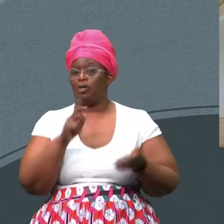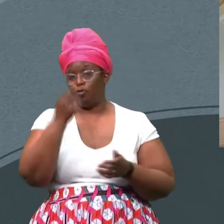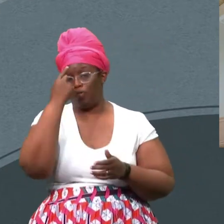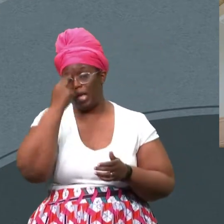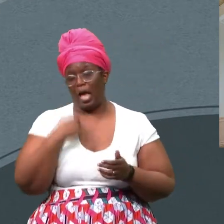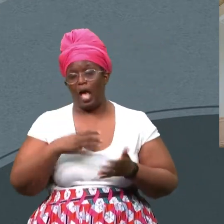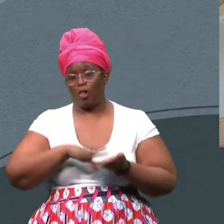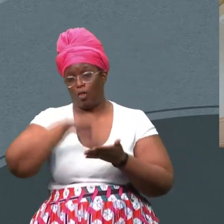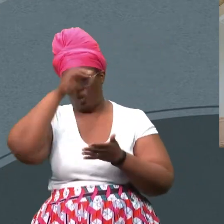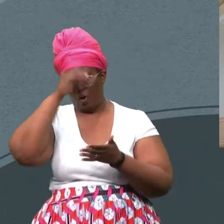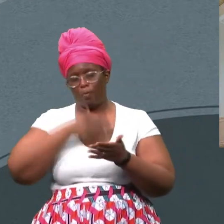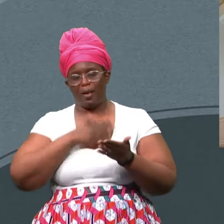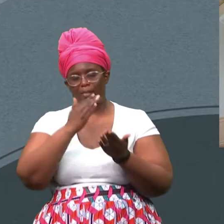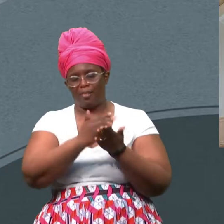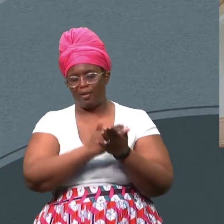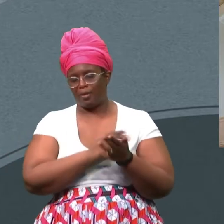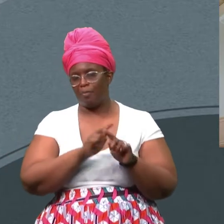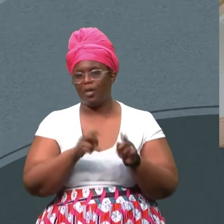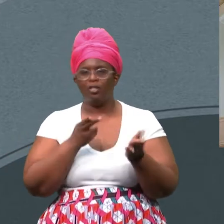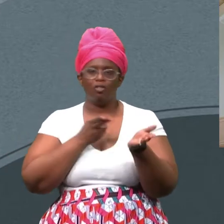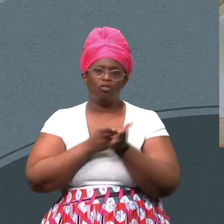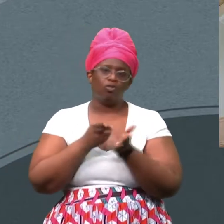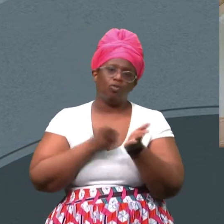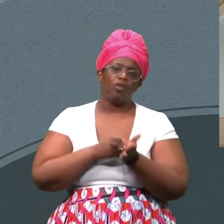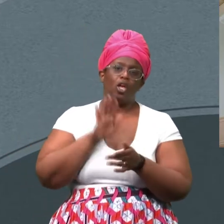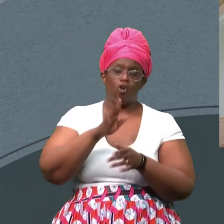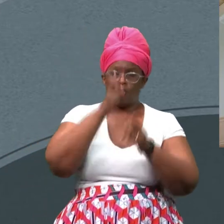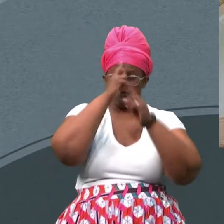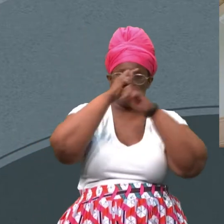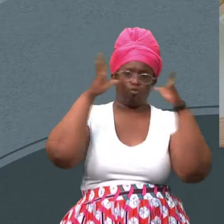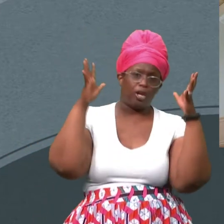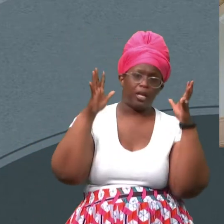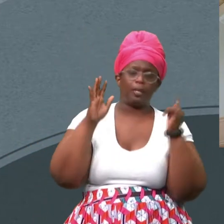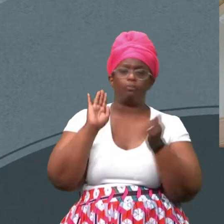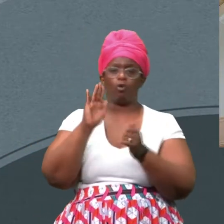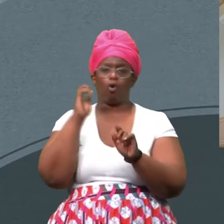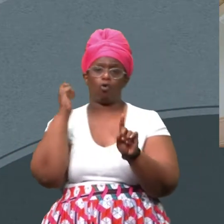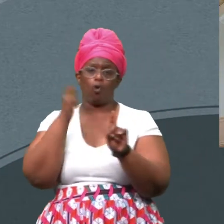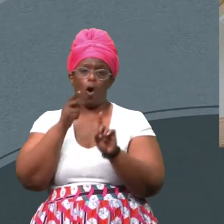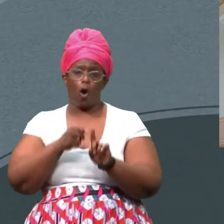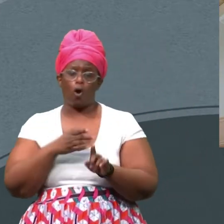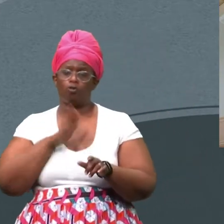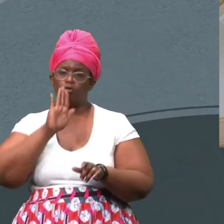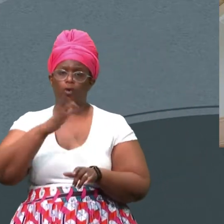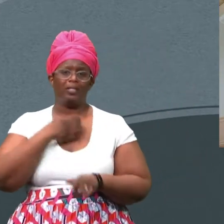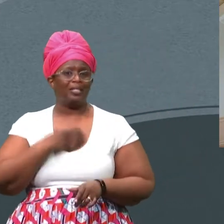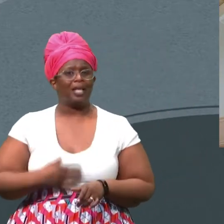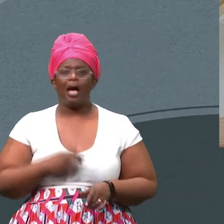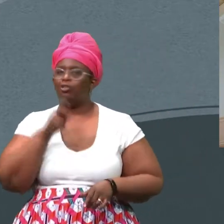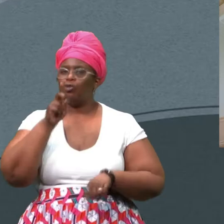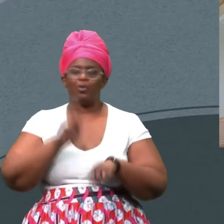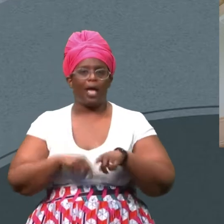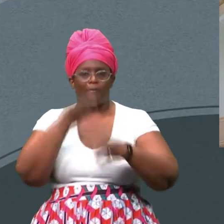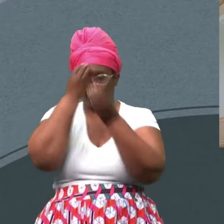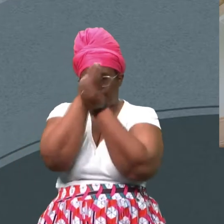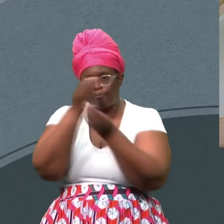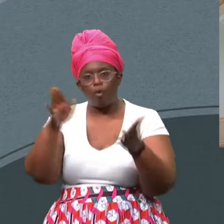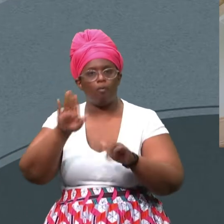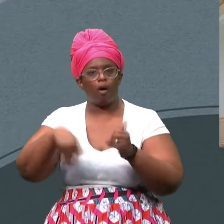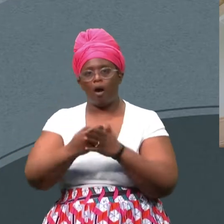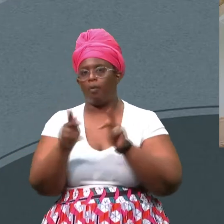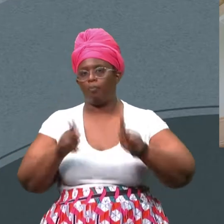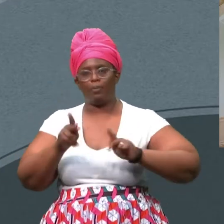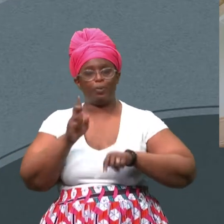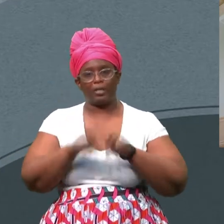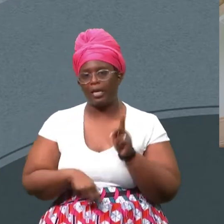truth of the matter is, you can't share your dream with everyone. You can't share your desires with everyone. You can't share